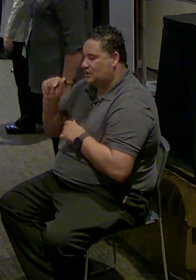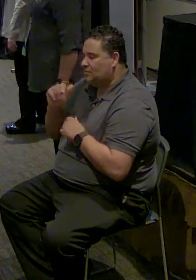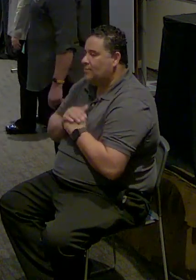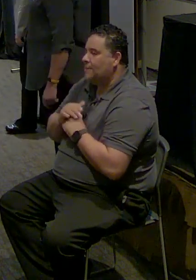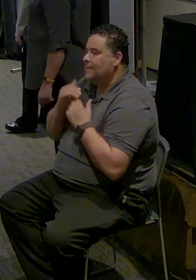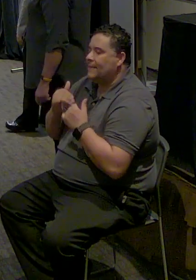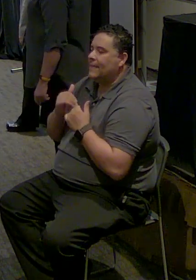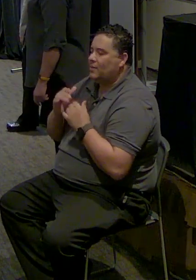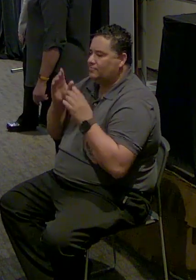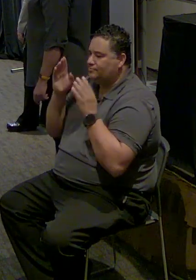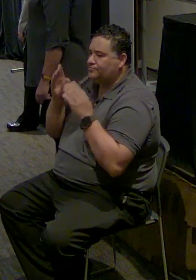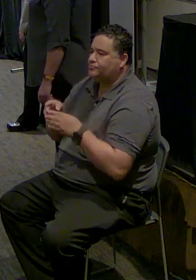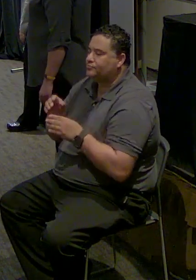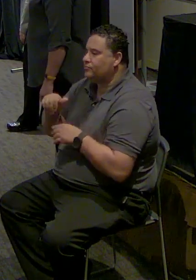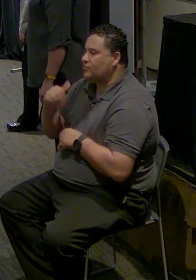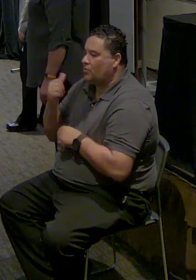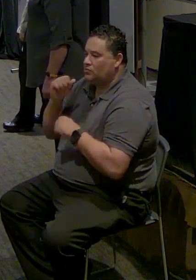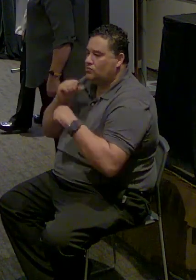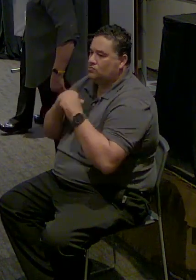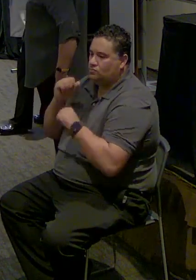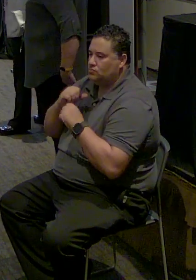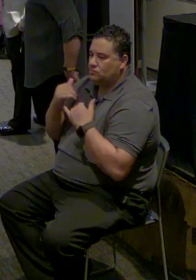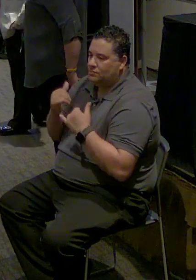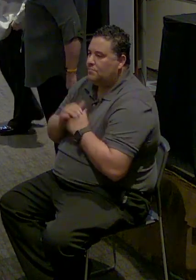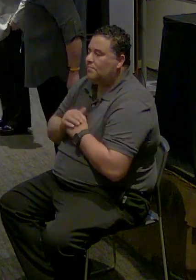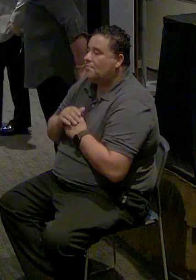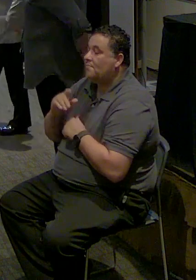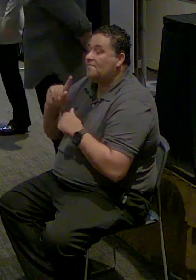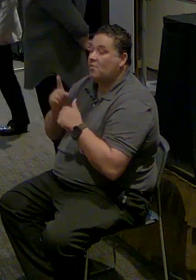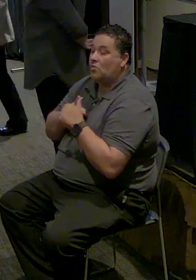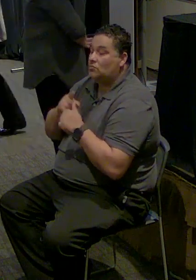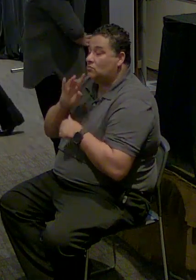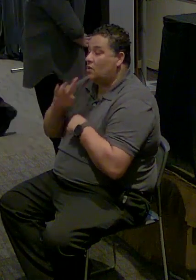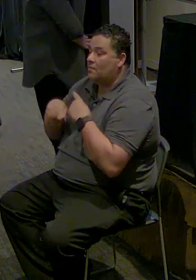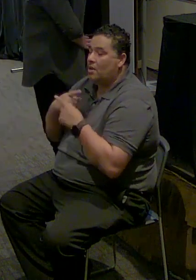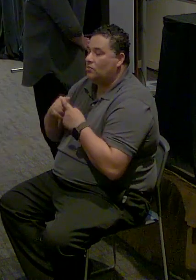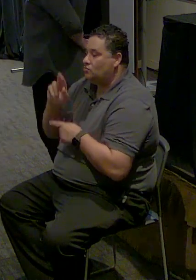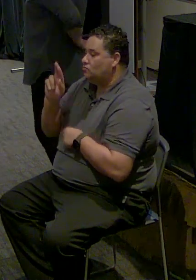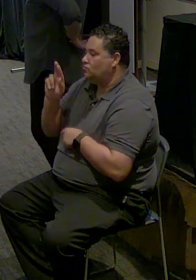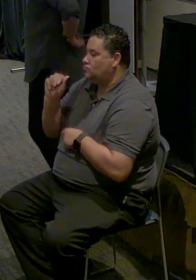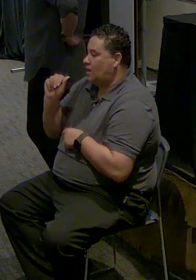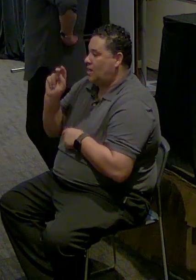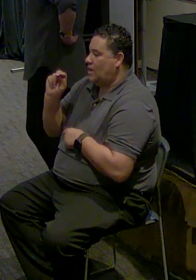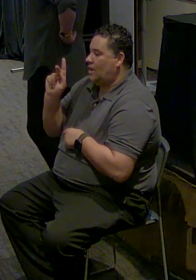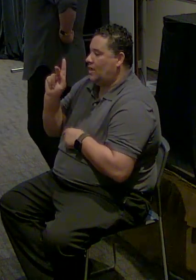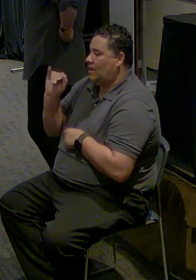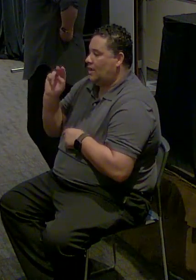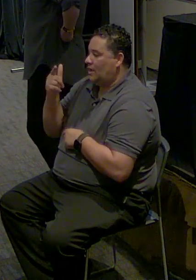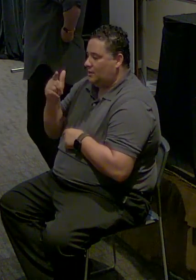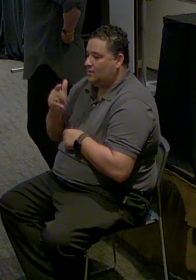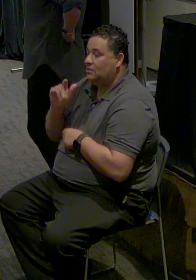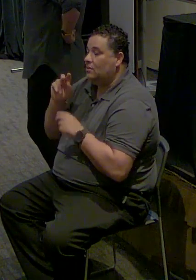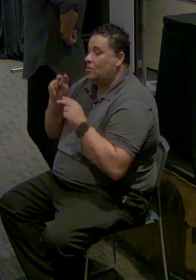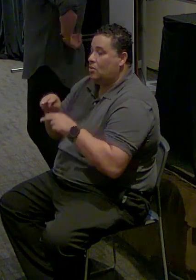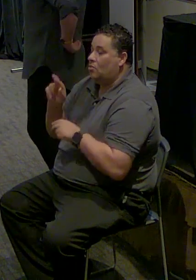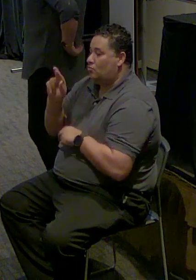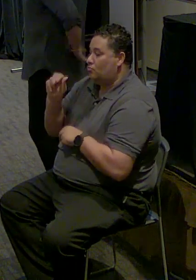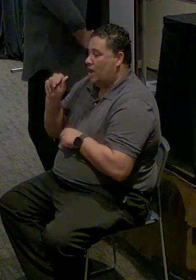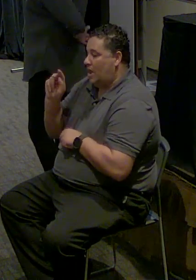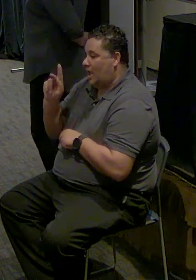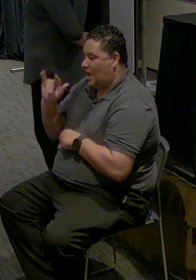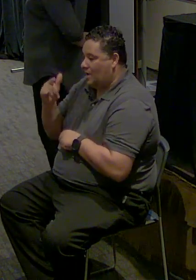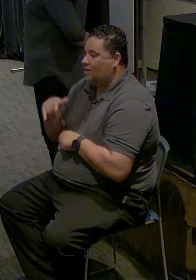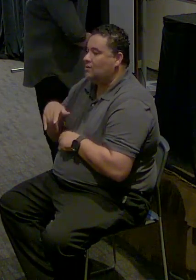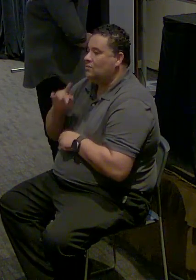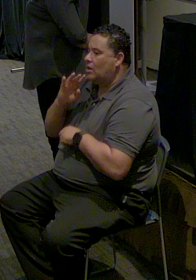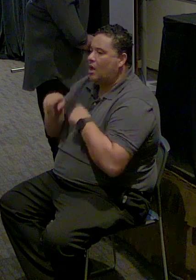and jump into some of the strategies. So the first one that we're going to talk about is ranking. So if we look at ranking, we're talking about